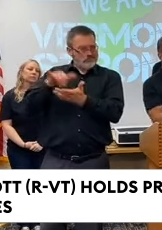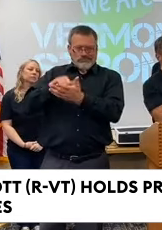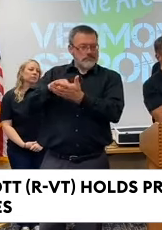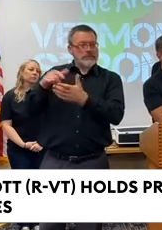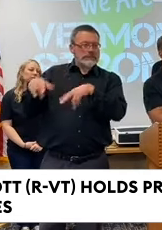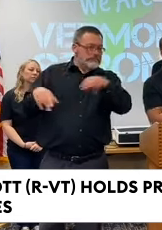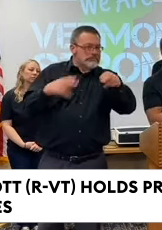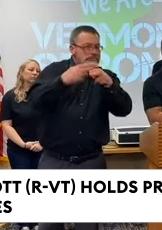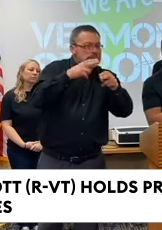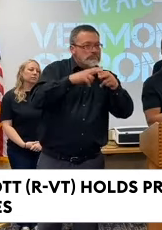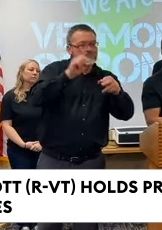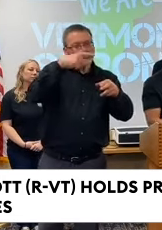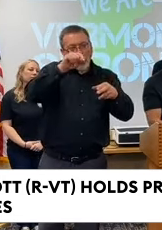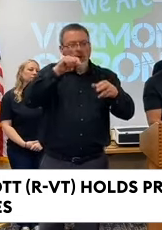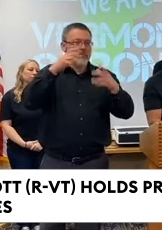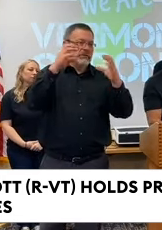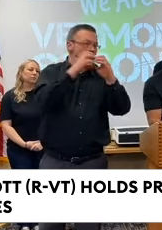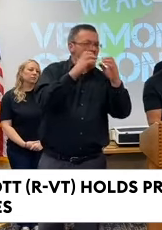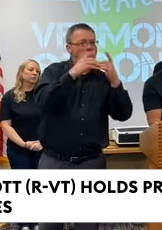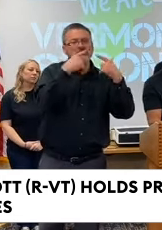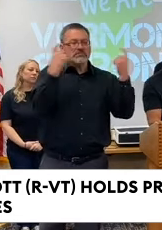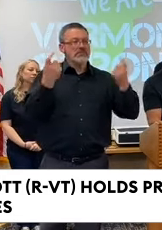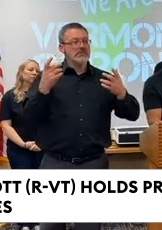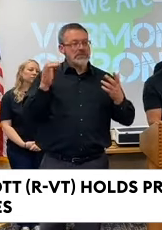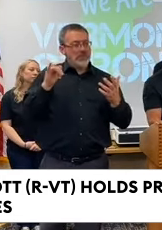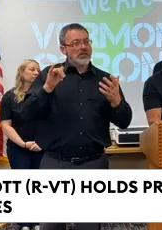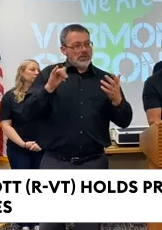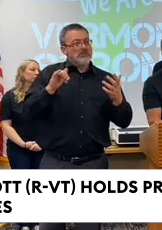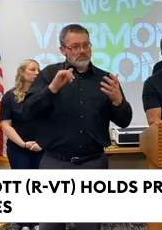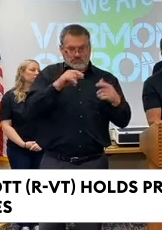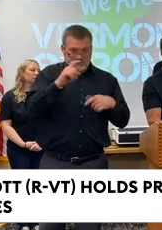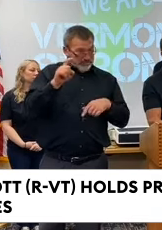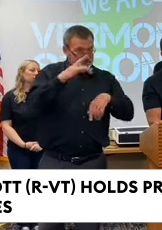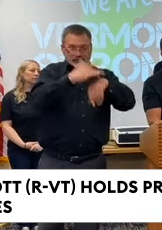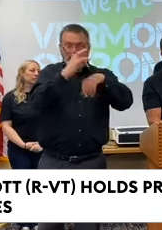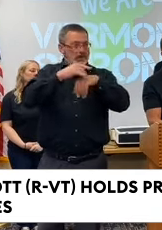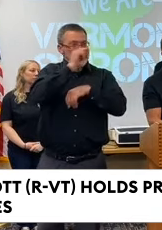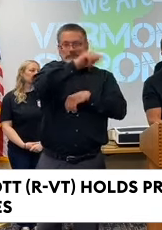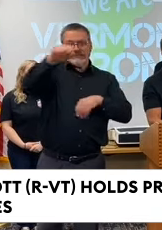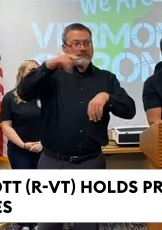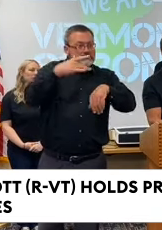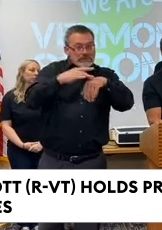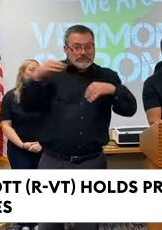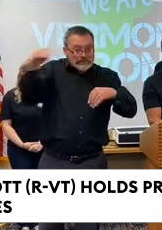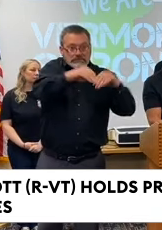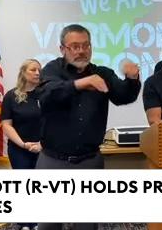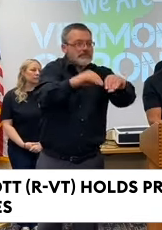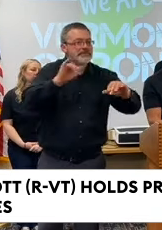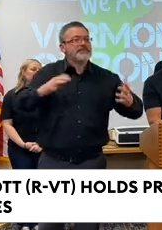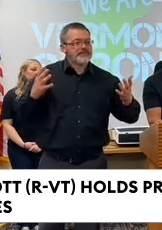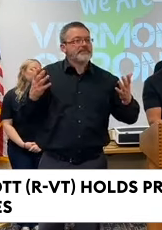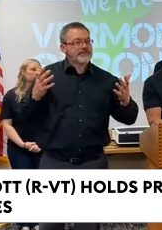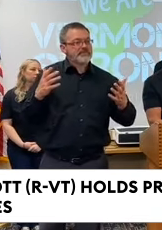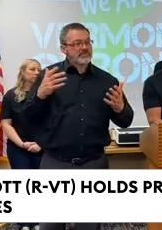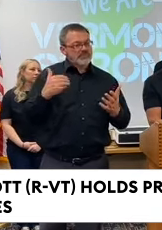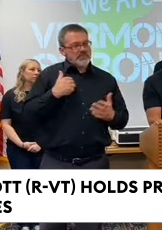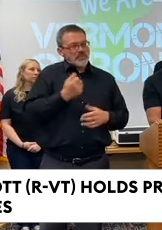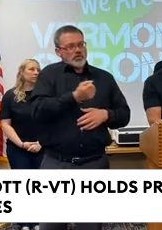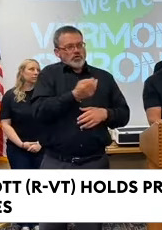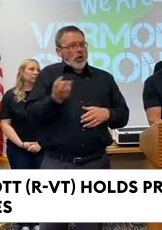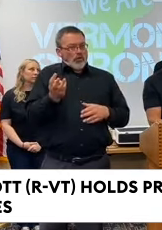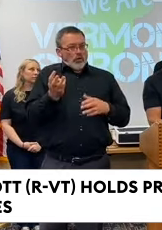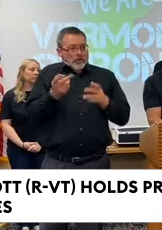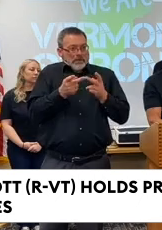as you see around the trailer, right, we have mobile housing units available. We have, you know, we have a number of them right now, a small number of